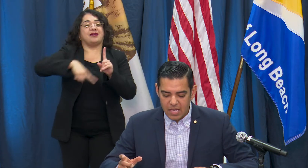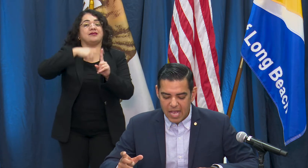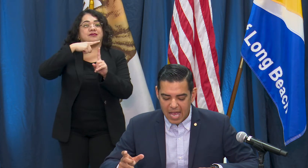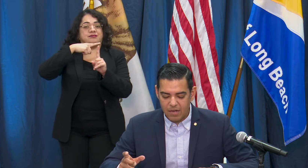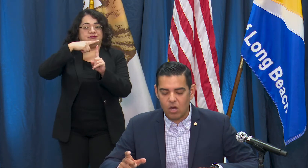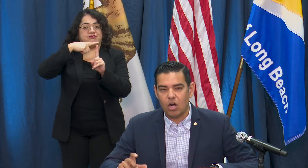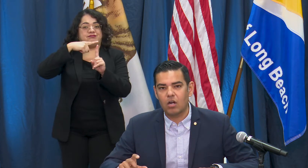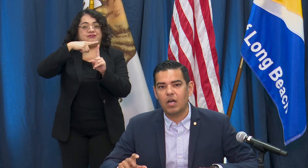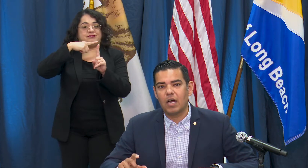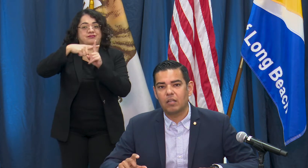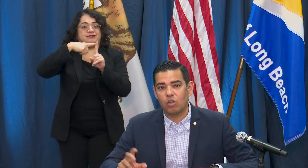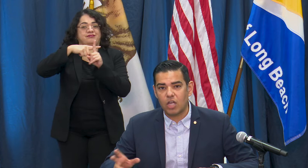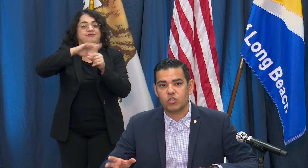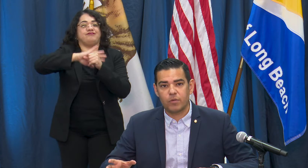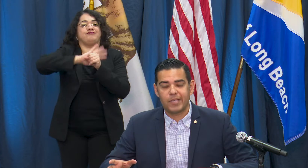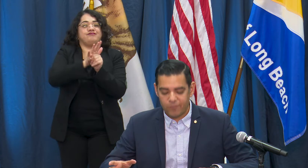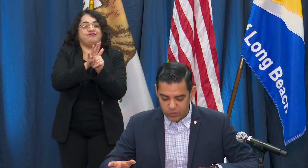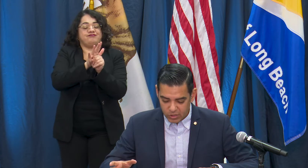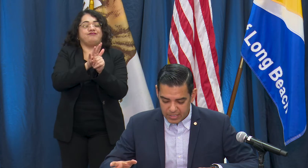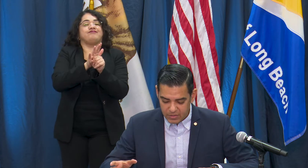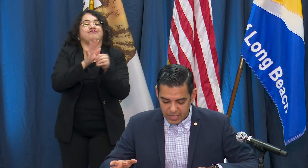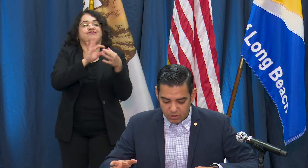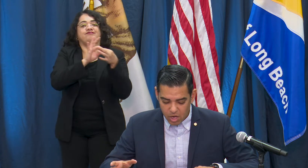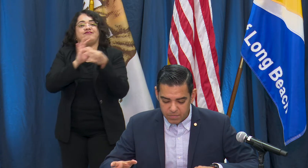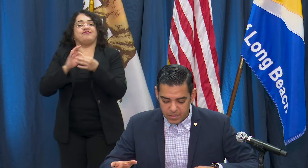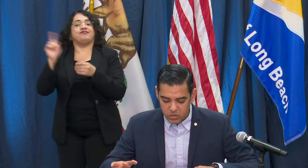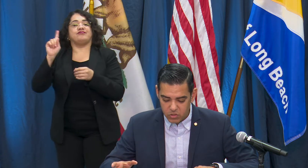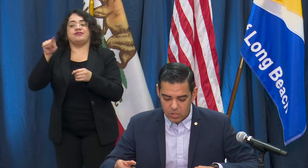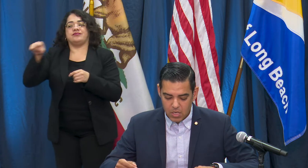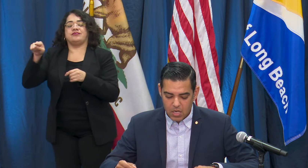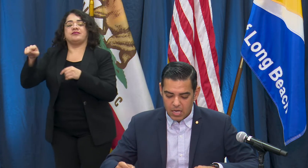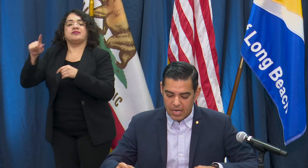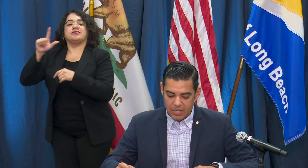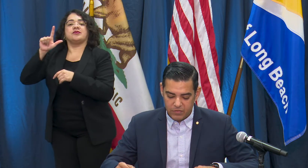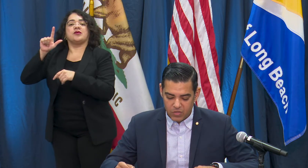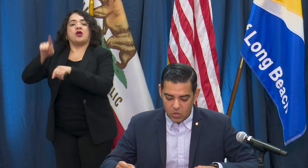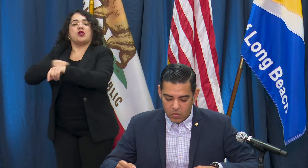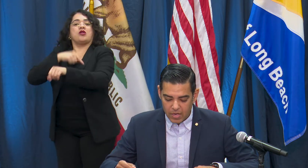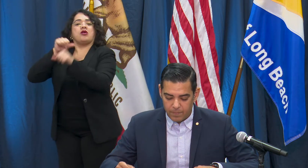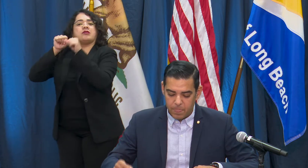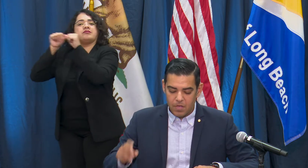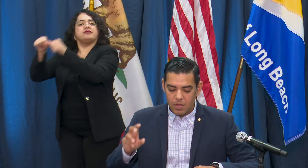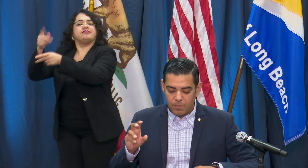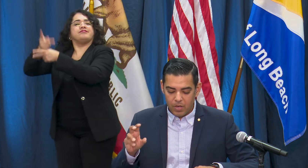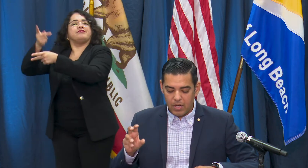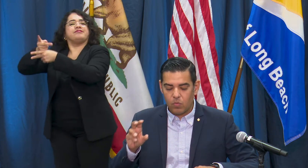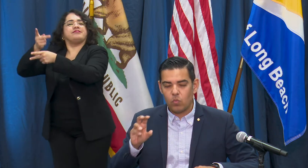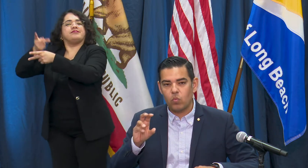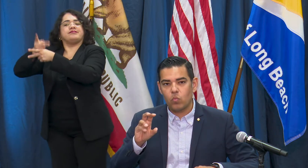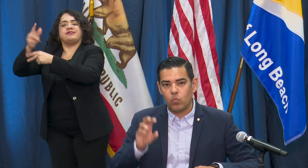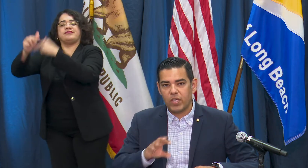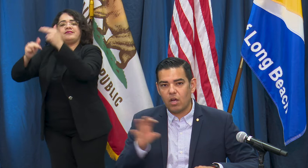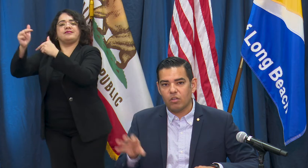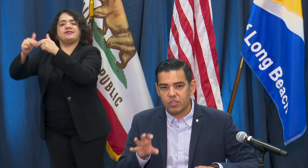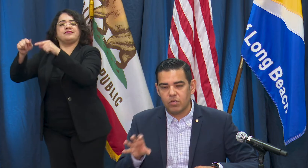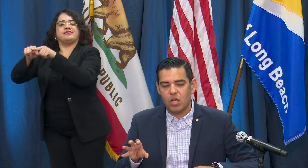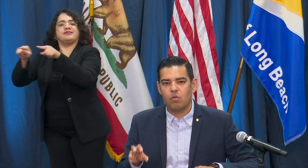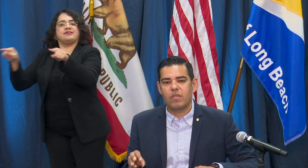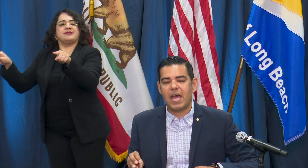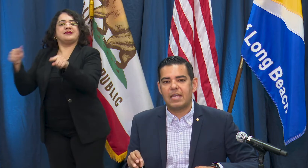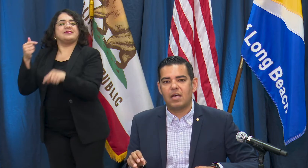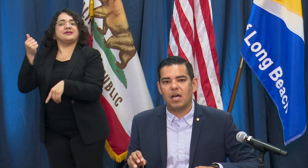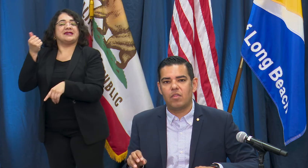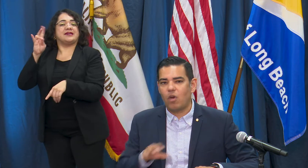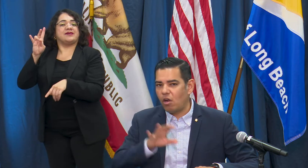cases at our long-term care facilities in Long Beach. And so we also